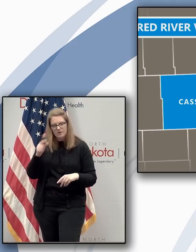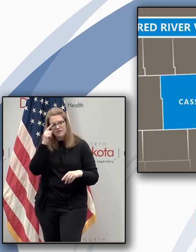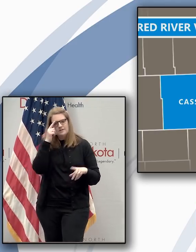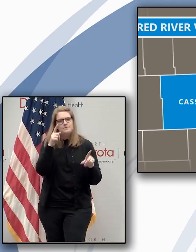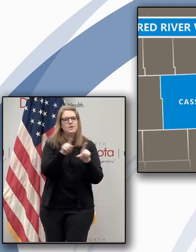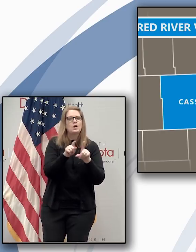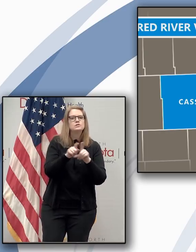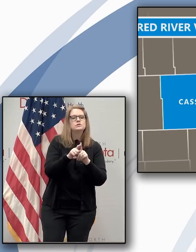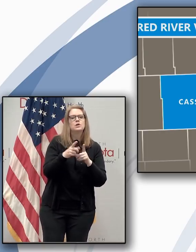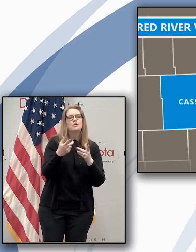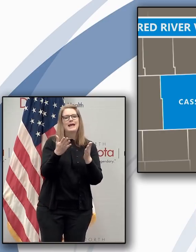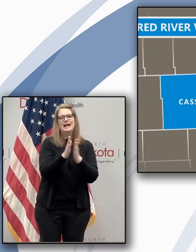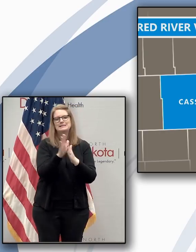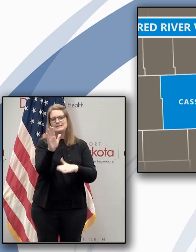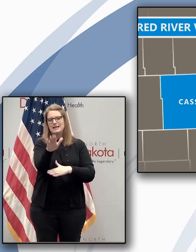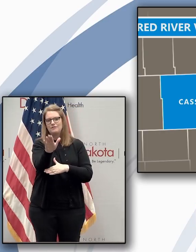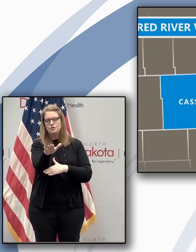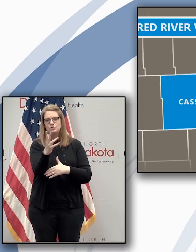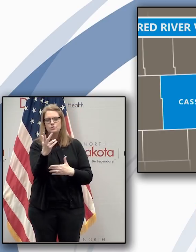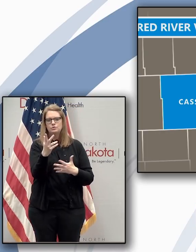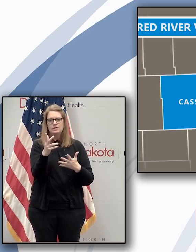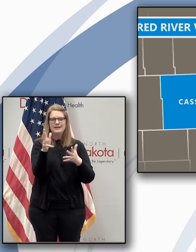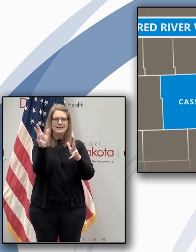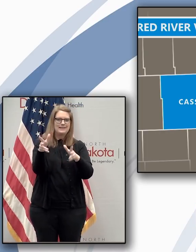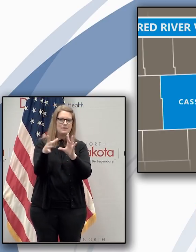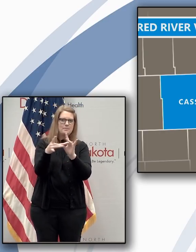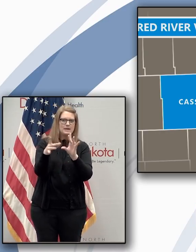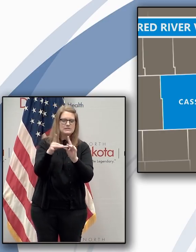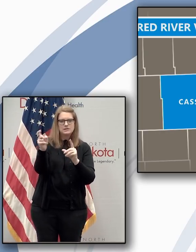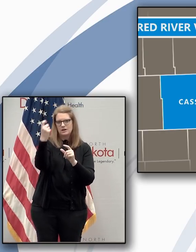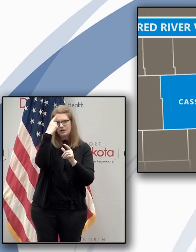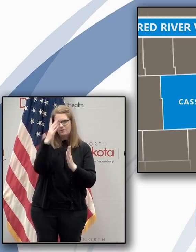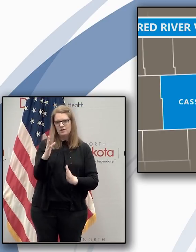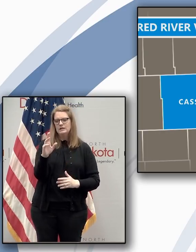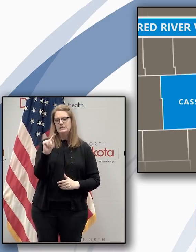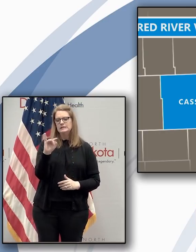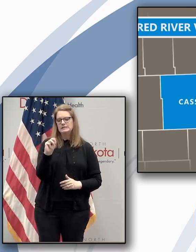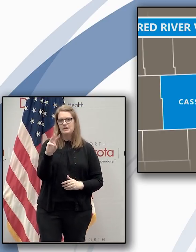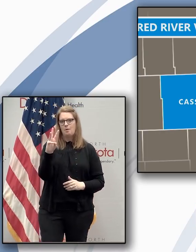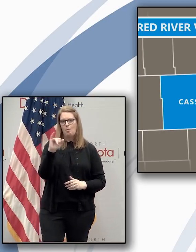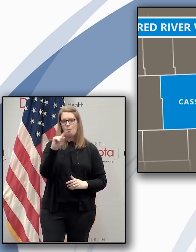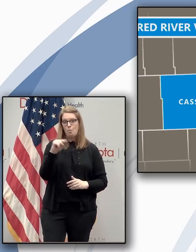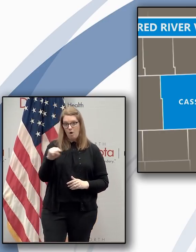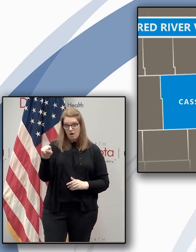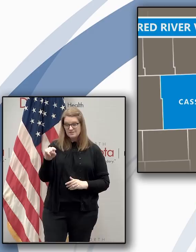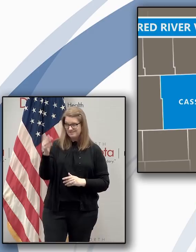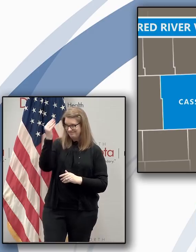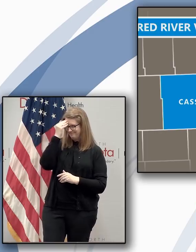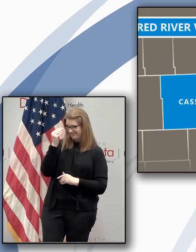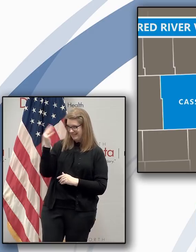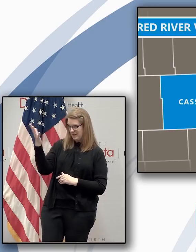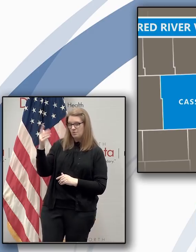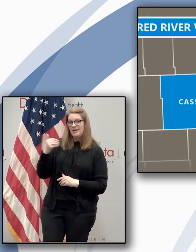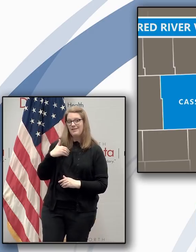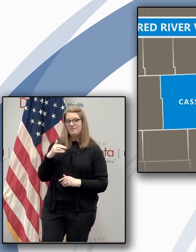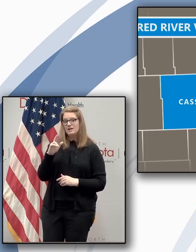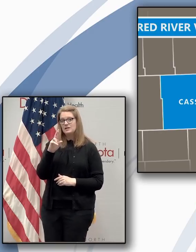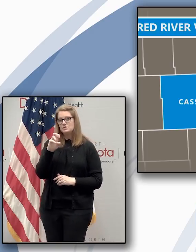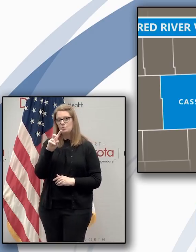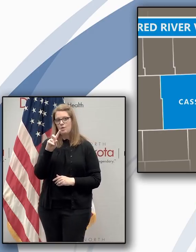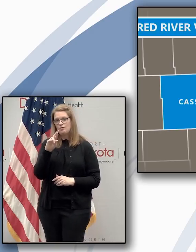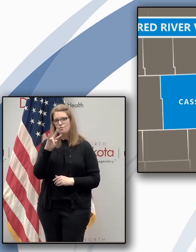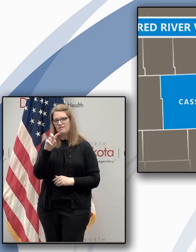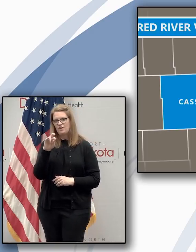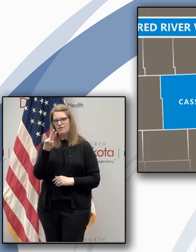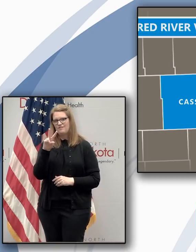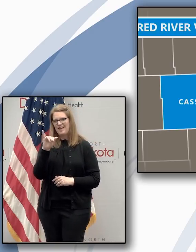out this afternoon. I was able to leave a message for Governor Tim Walz to let him know that we have this Red River Valley Task Force going.